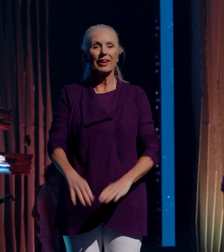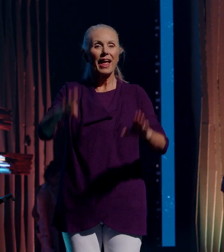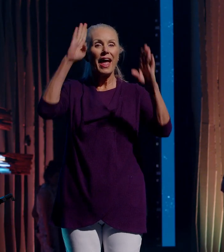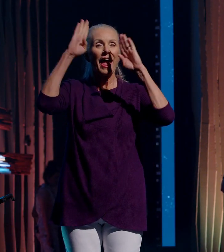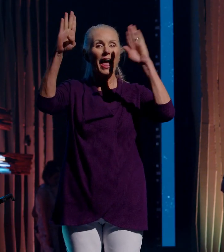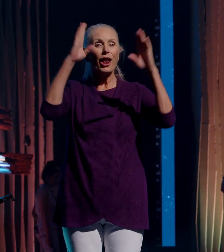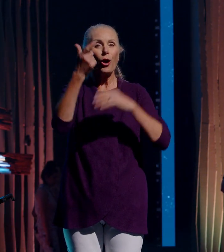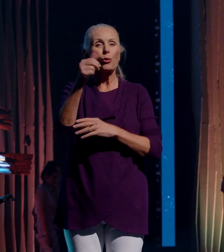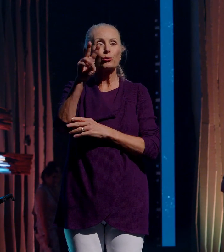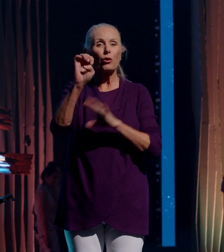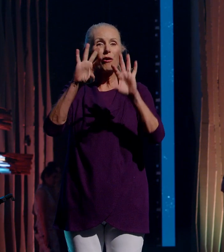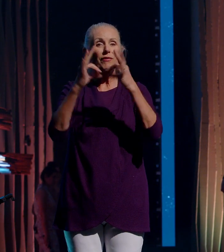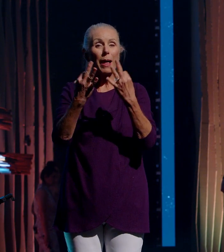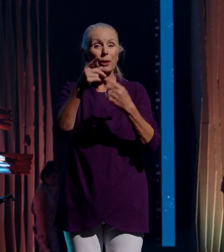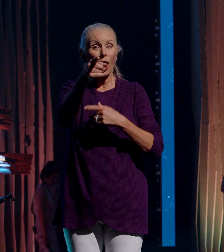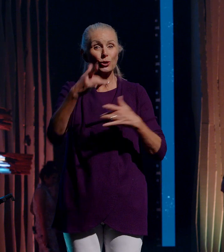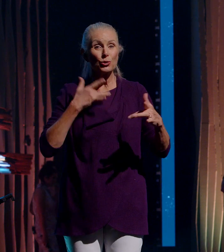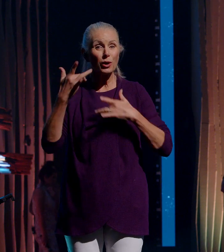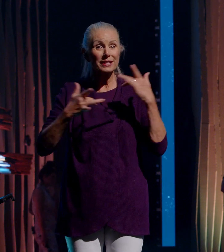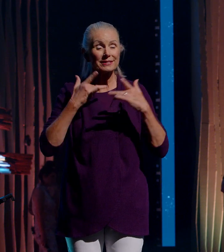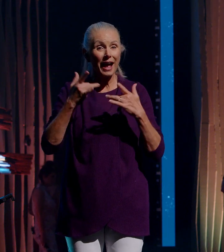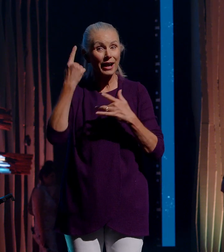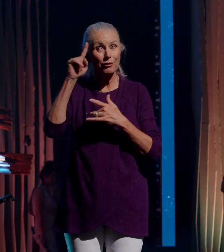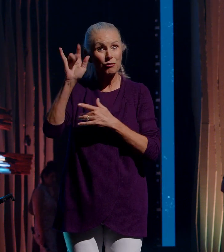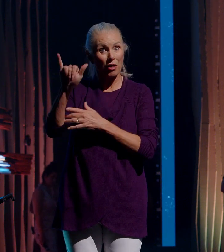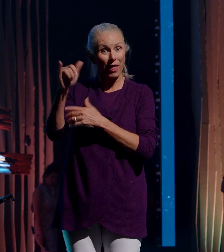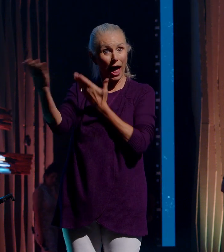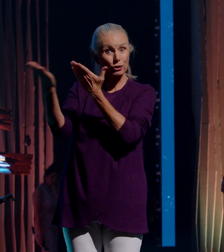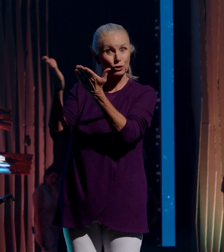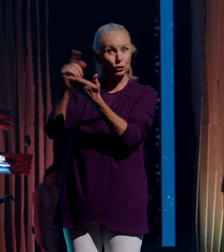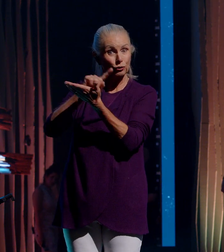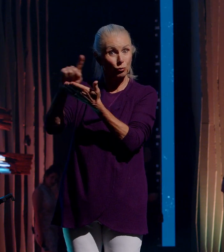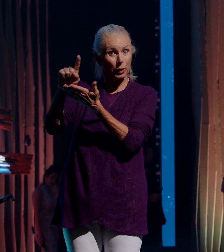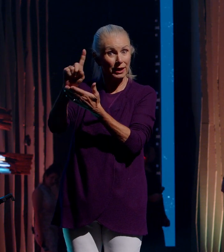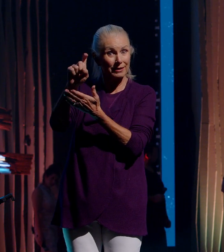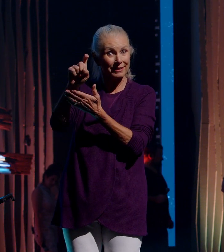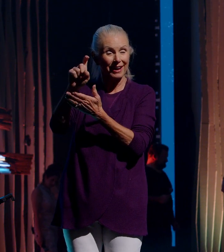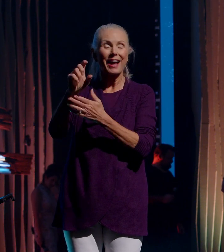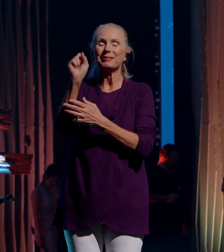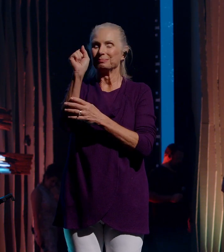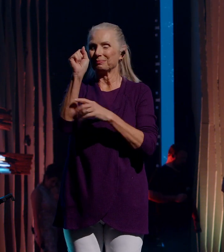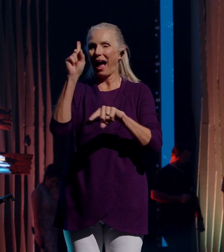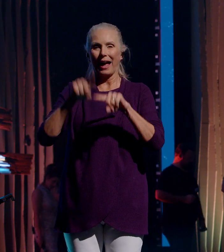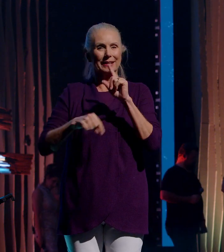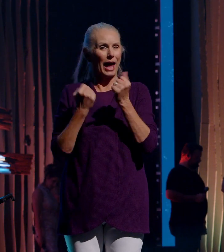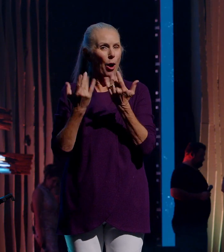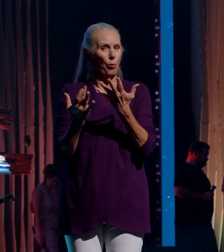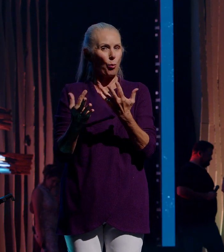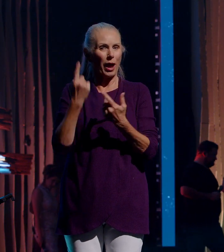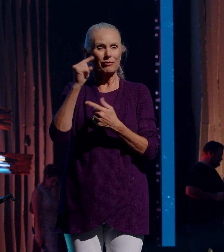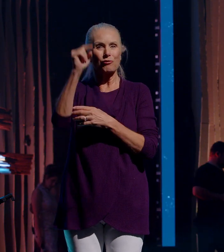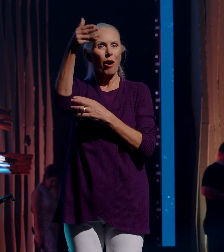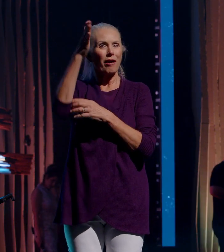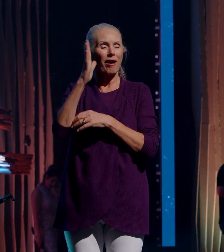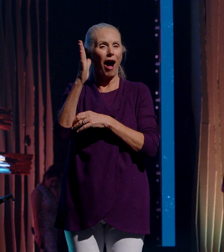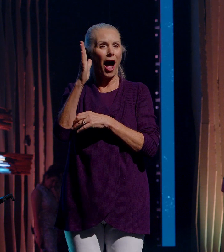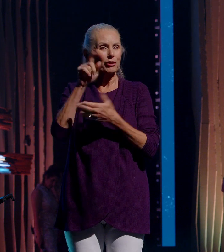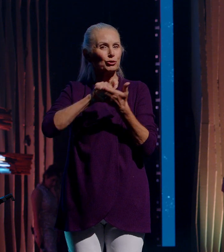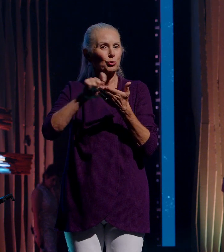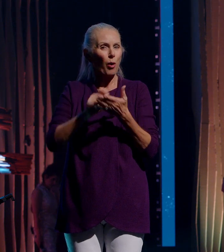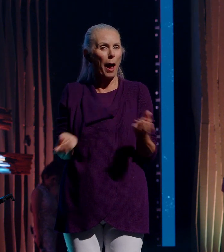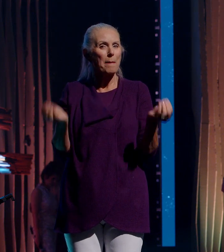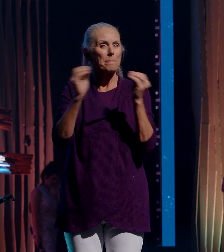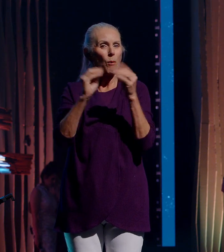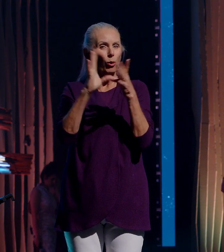Well, hey, Grove family, aren't we excited for Serve Week? Wow. I can't wait for God to write more stories in our